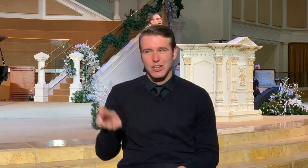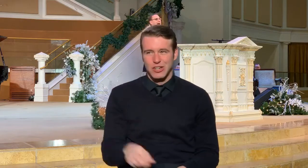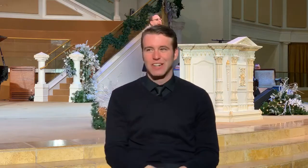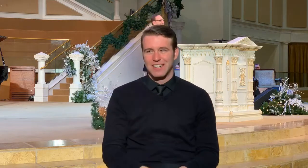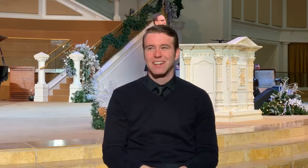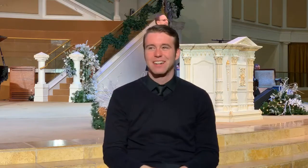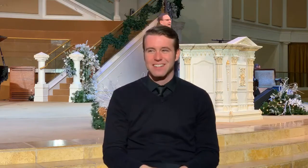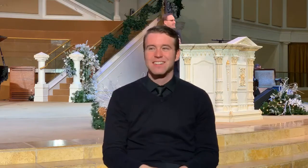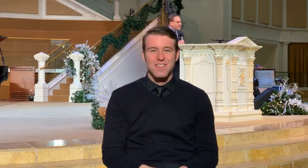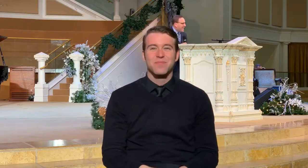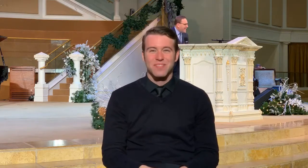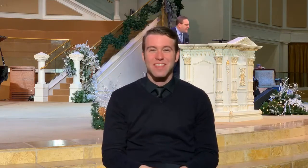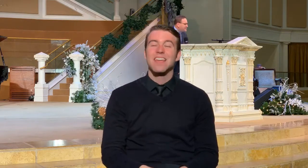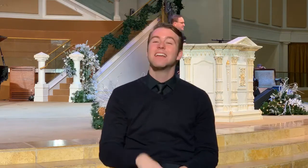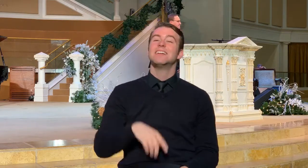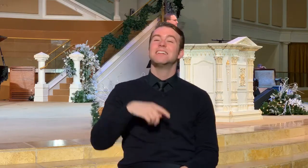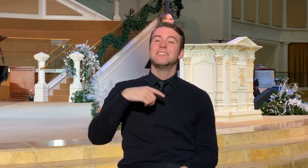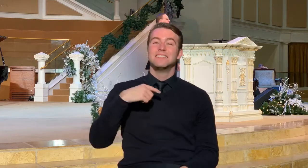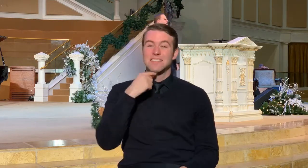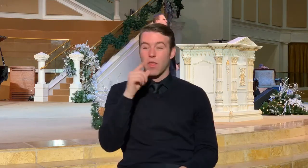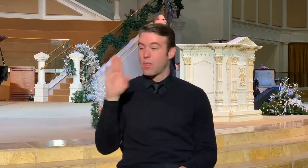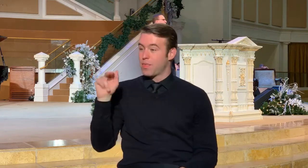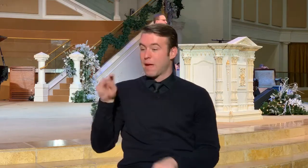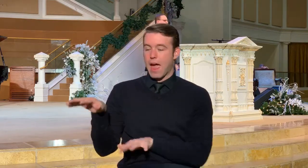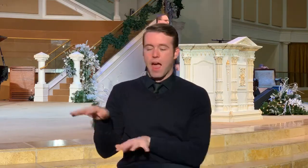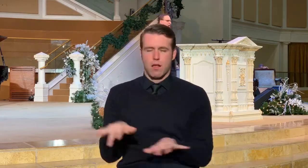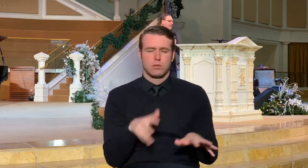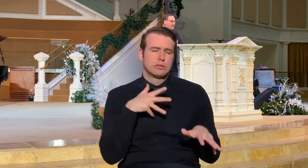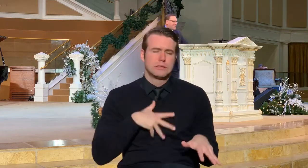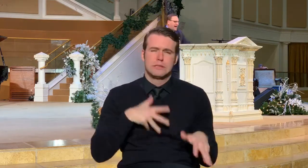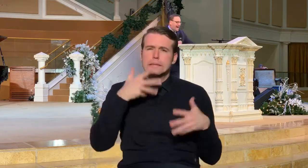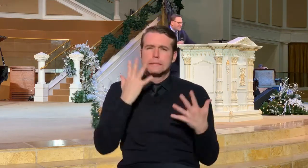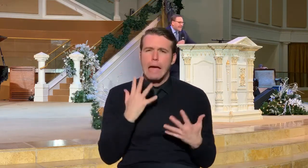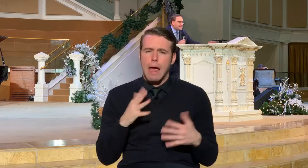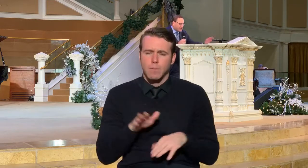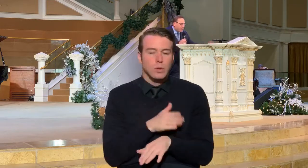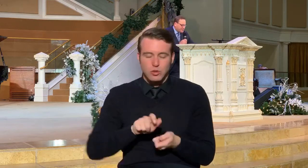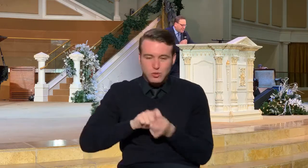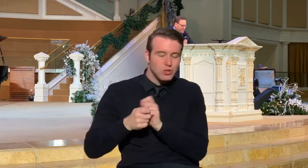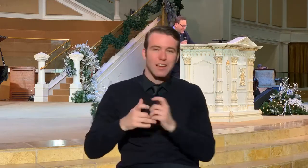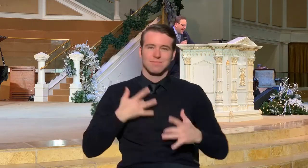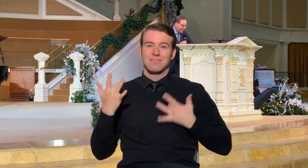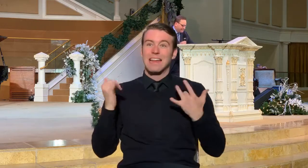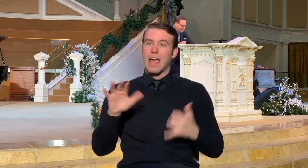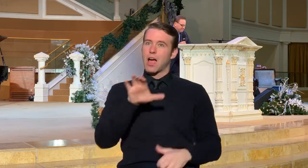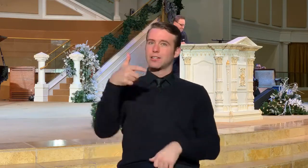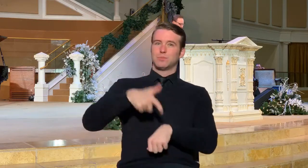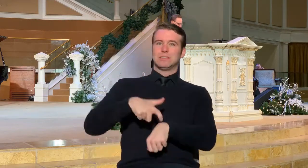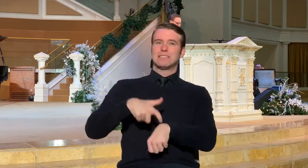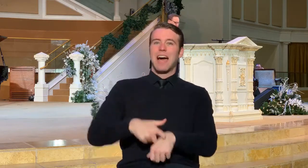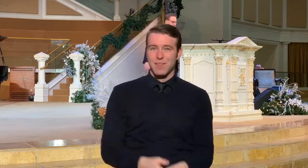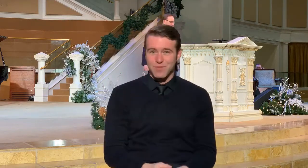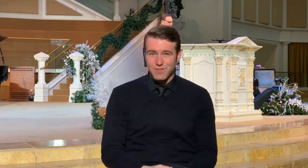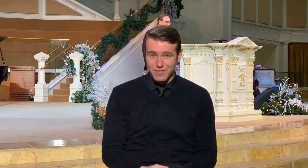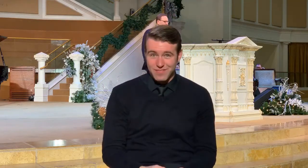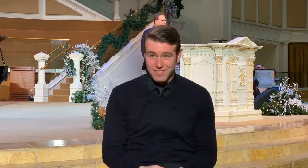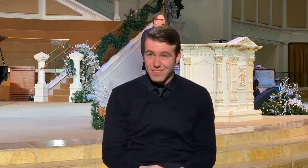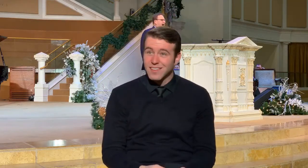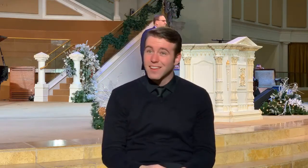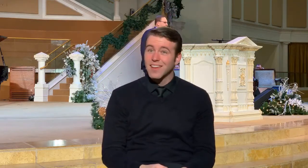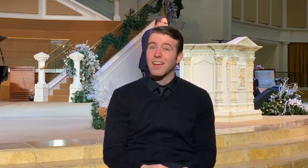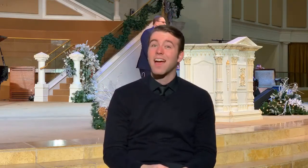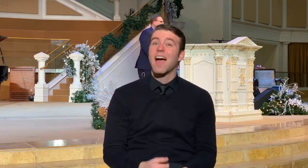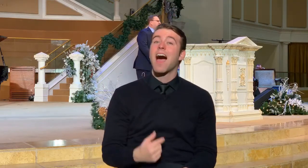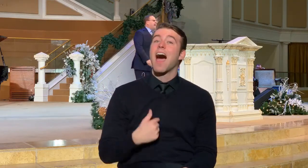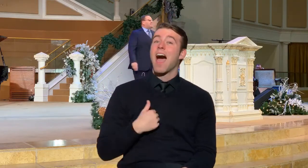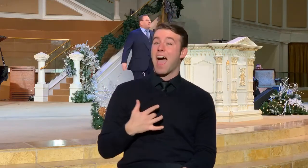Tell a man to change keys. Get the rhythm going because it's Christmas time. All right.